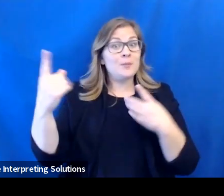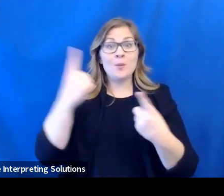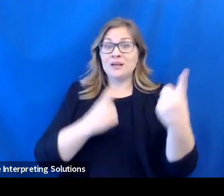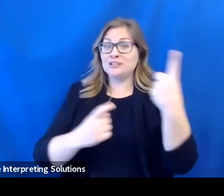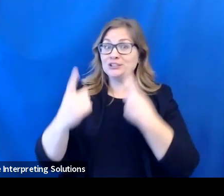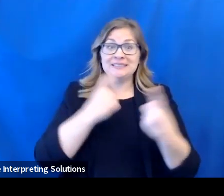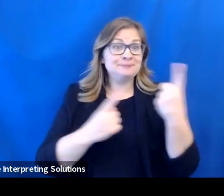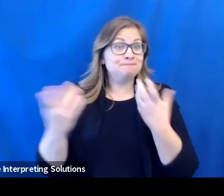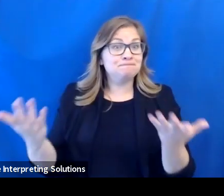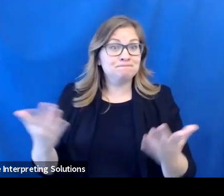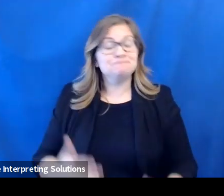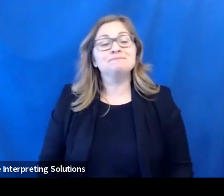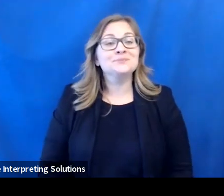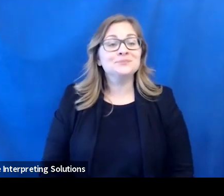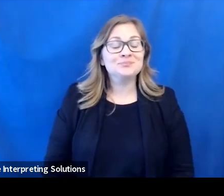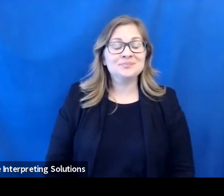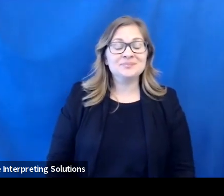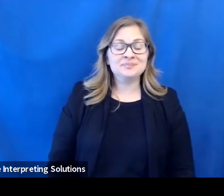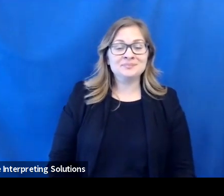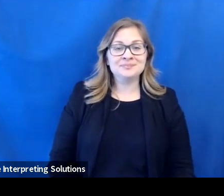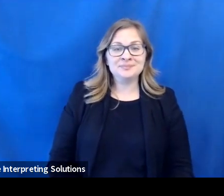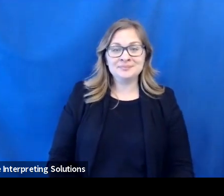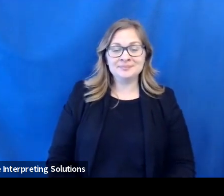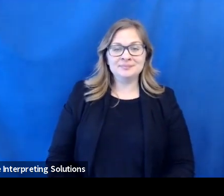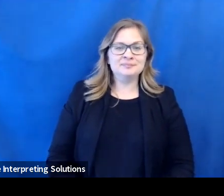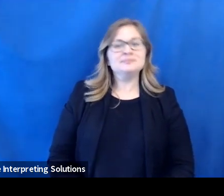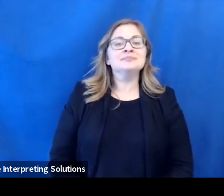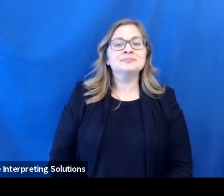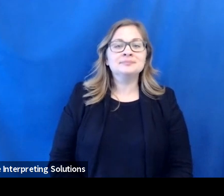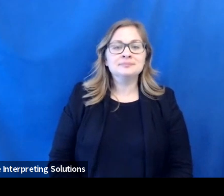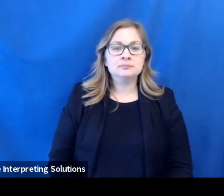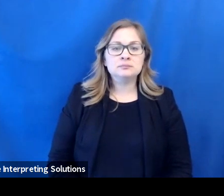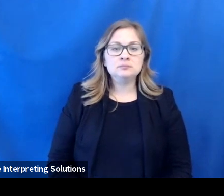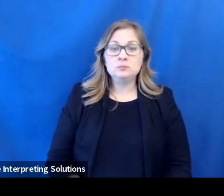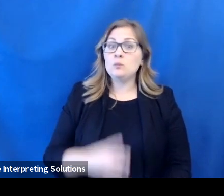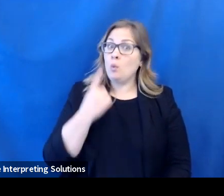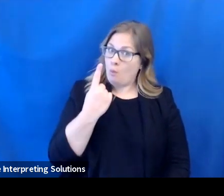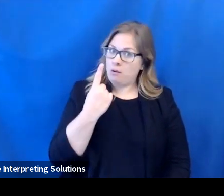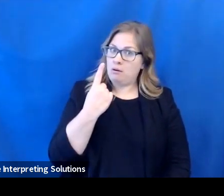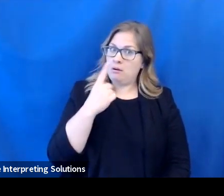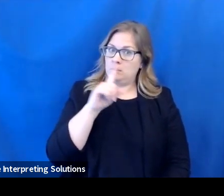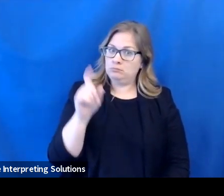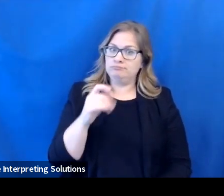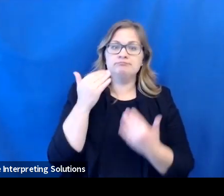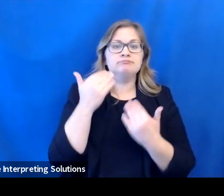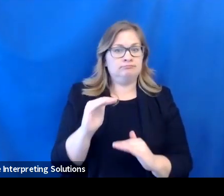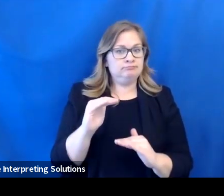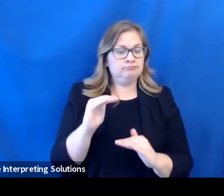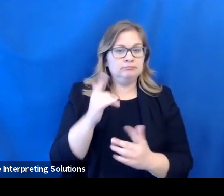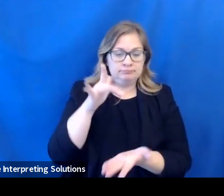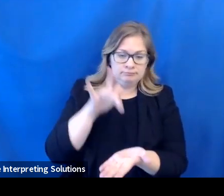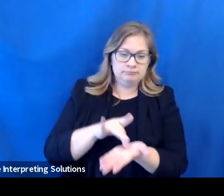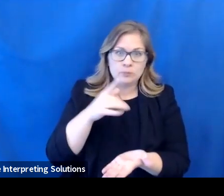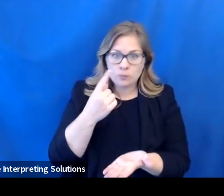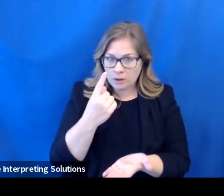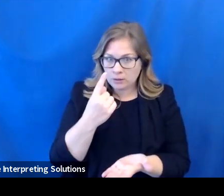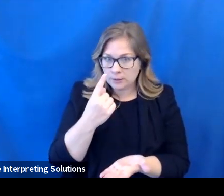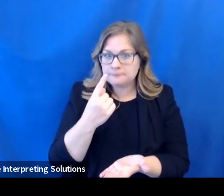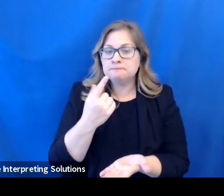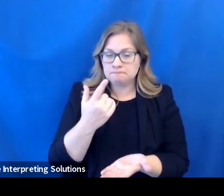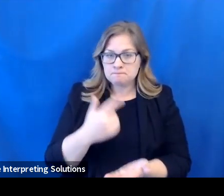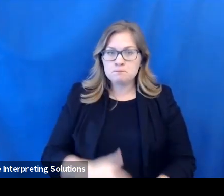As a reminder, to ask a question, you will need to press star 1 on your telephone. Again, that is star 1 on your